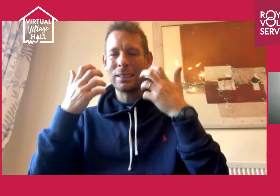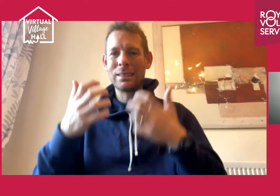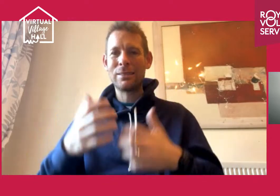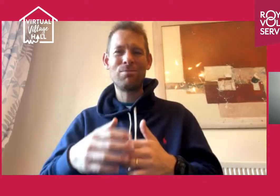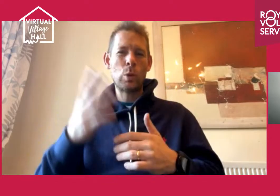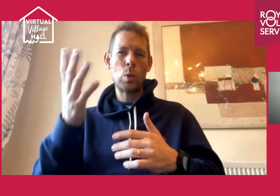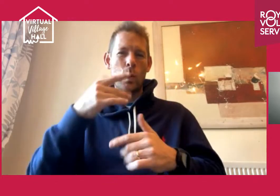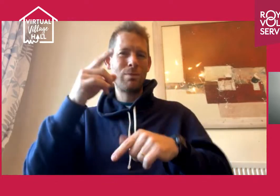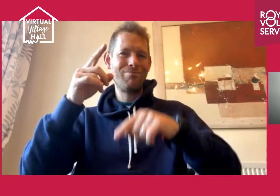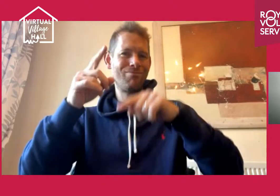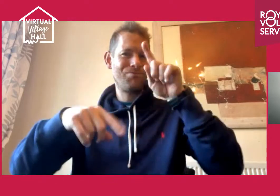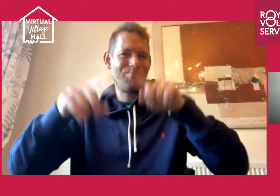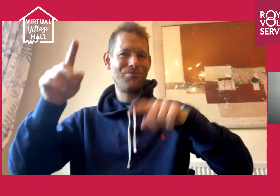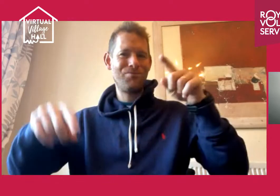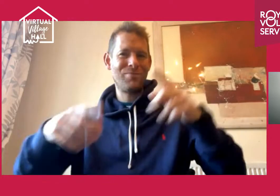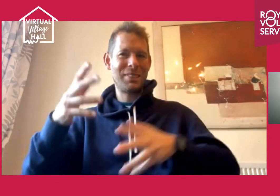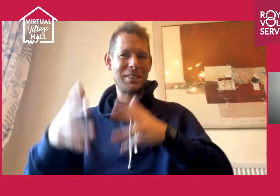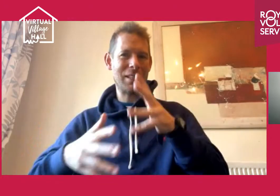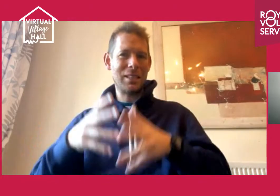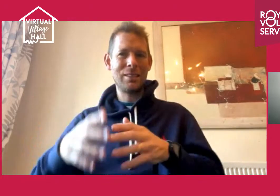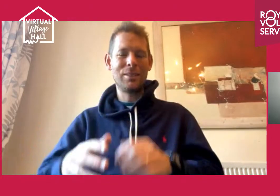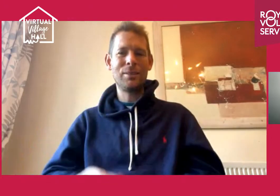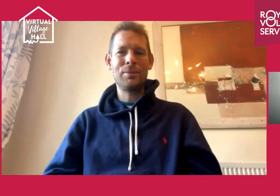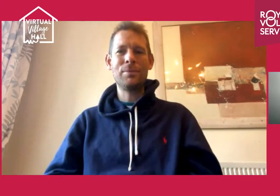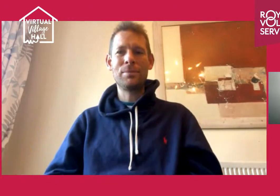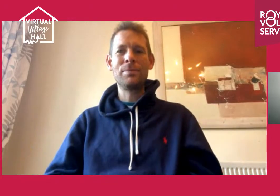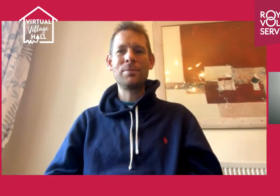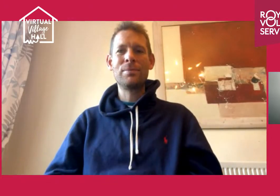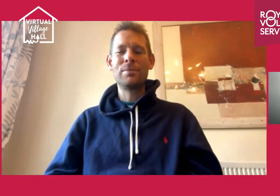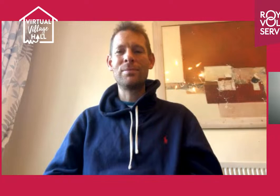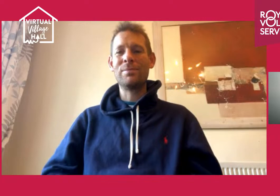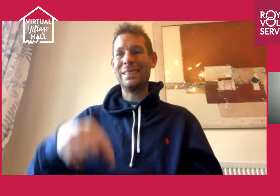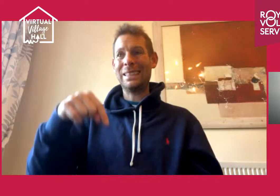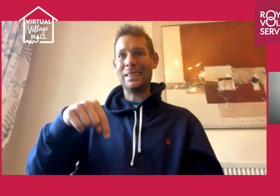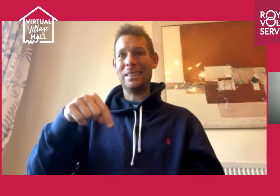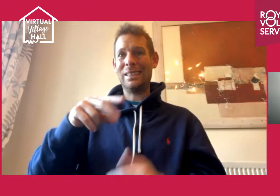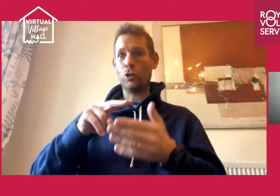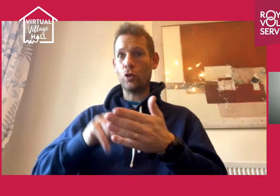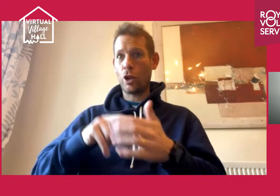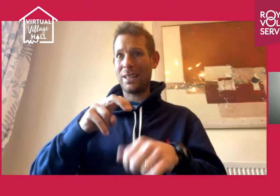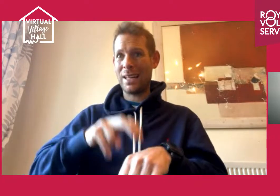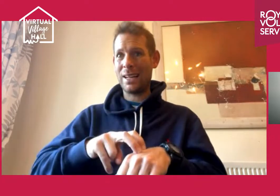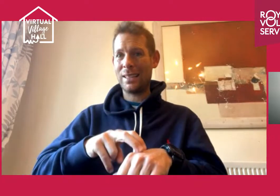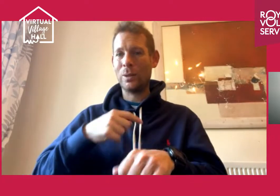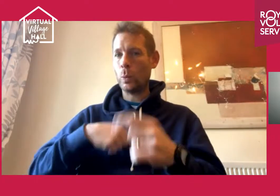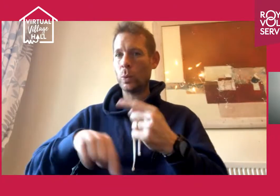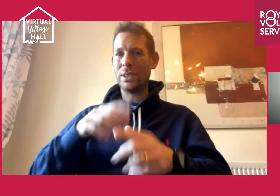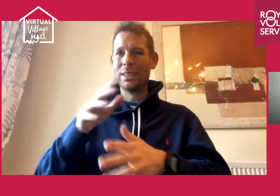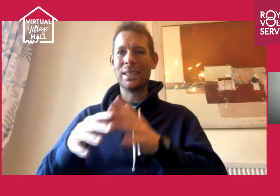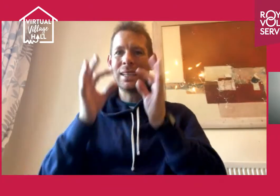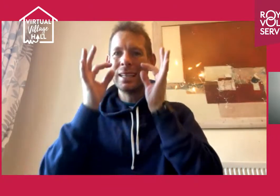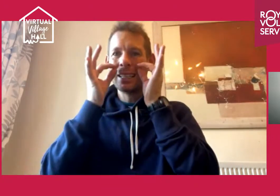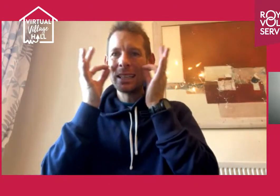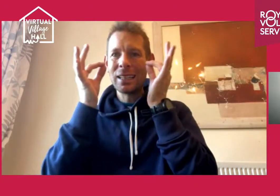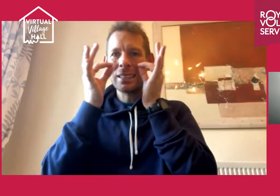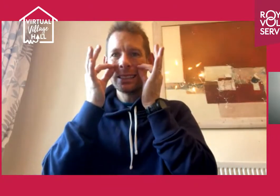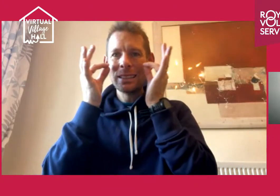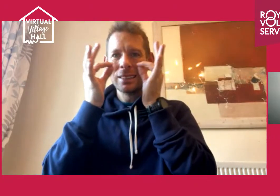cat. Now you will see lots of variations of the word cat in Northern Ireland, where I'm based. We sign it